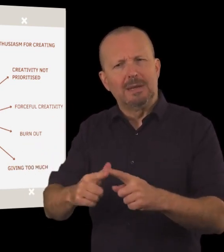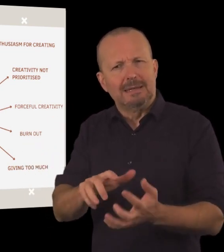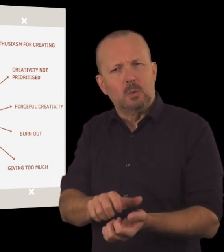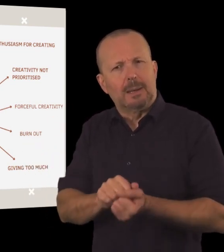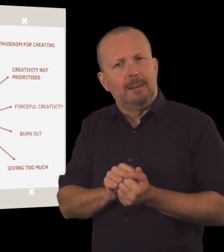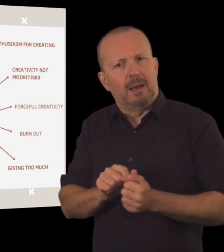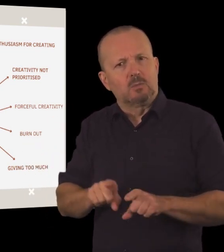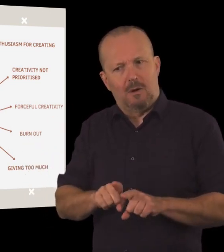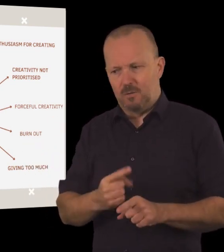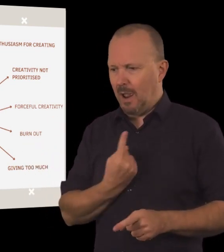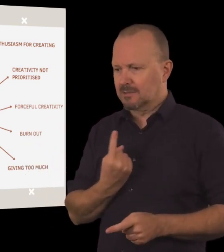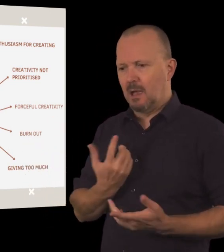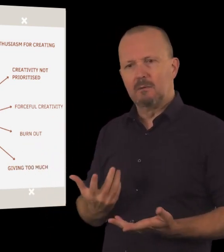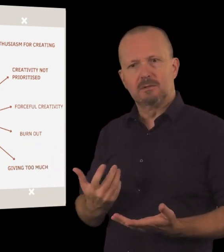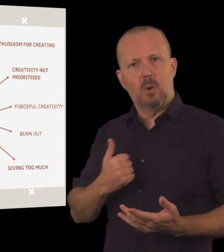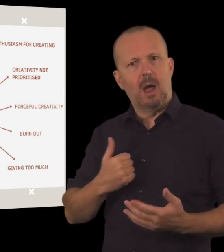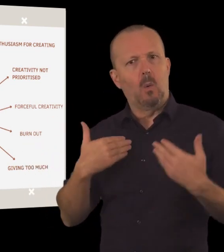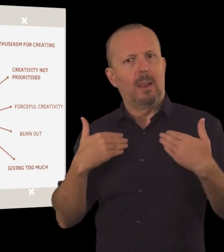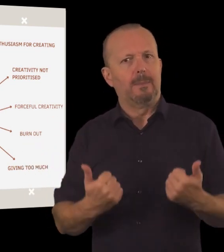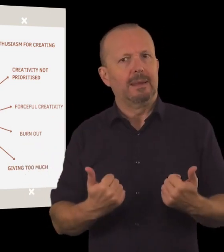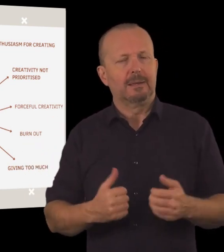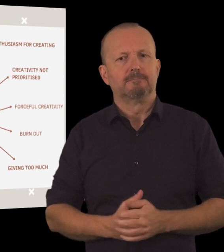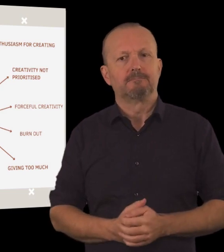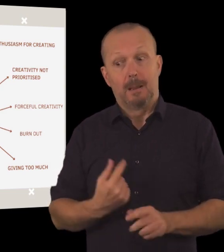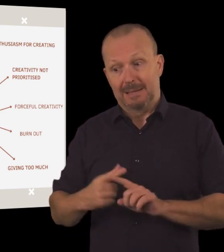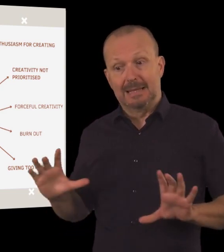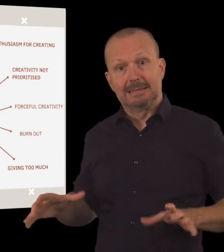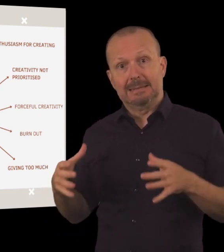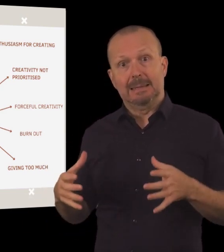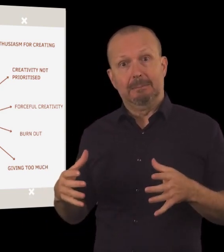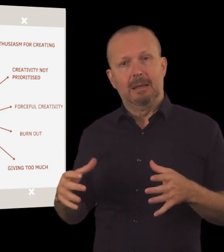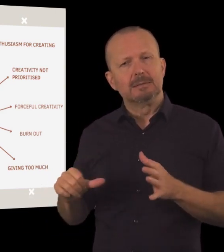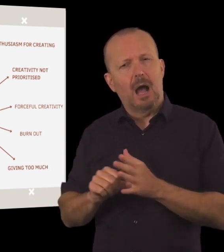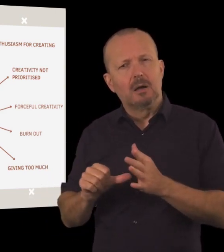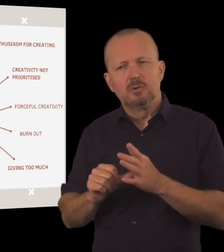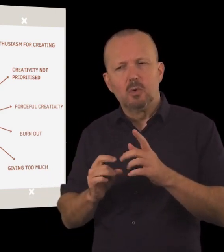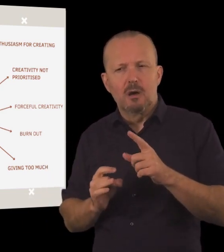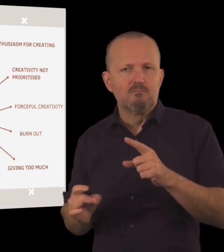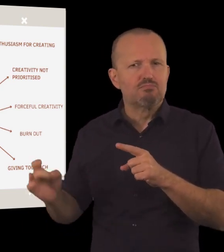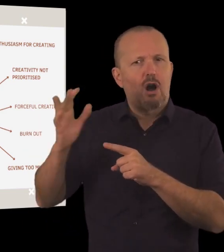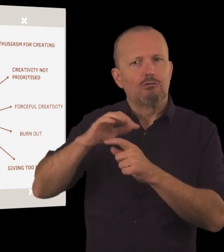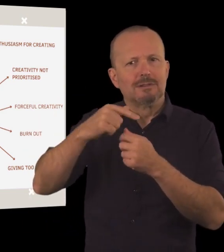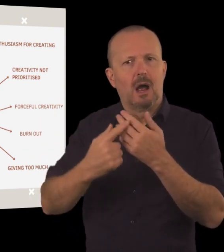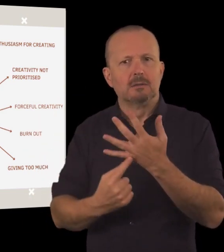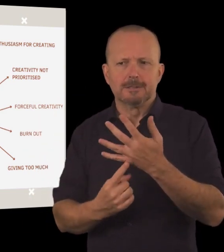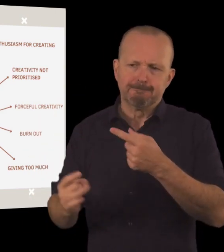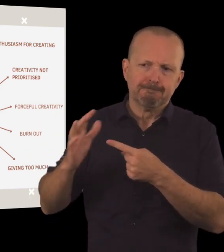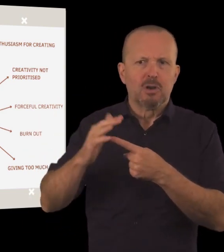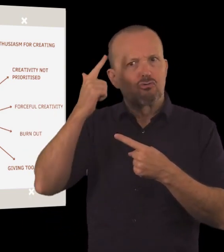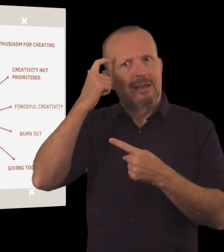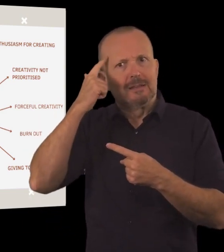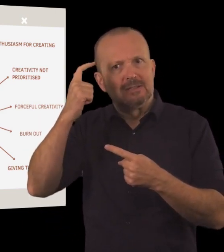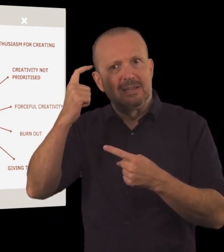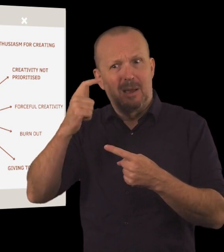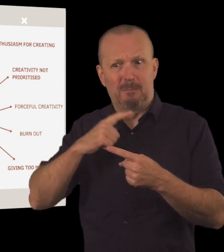and well-being too. It's also tough as a team to prioritize creativity when we have so many